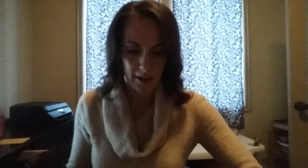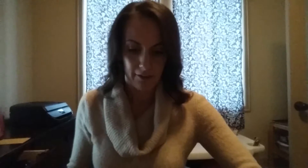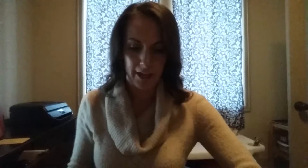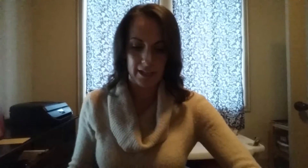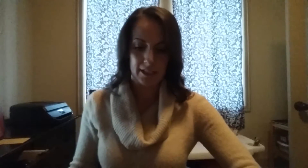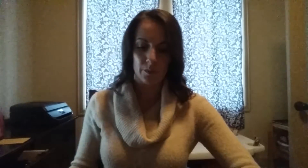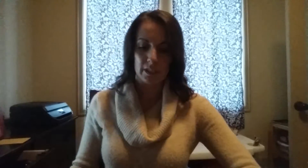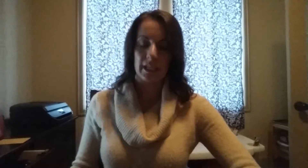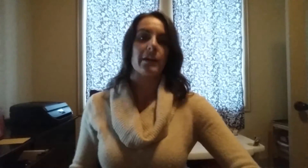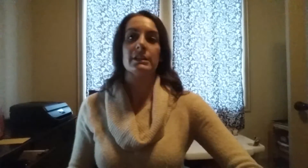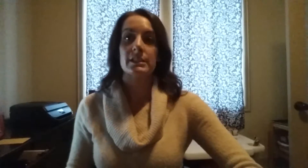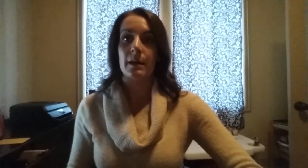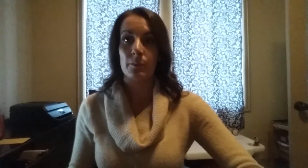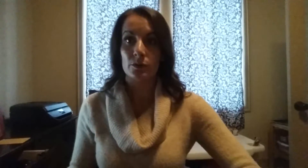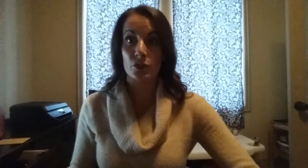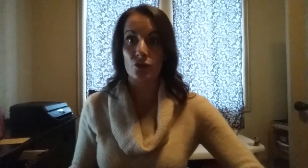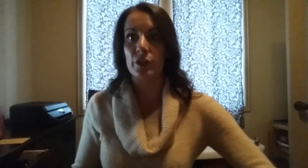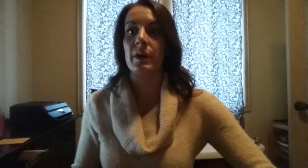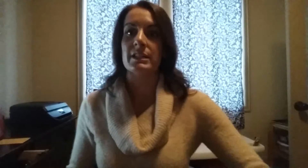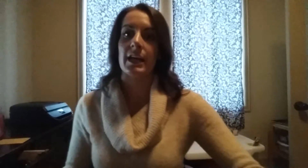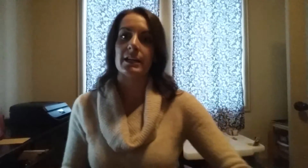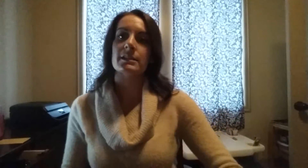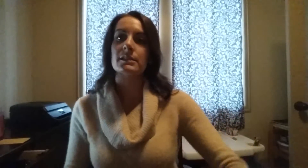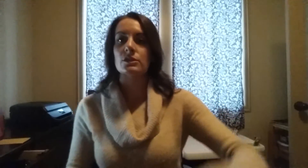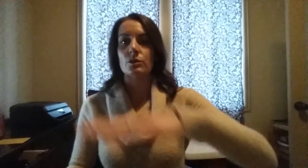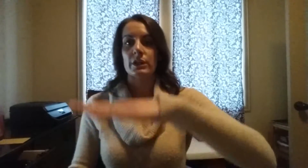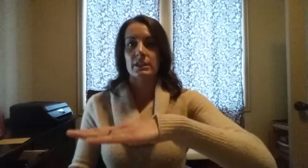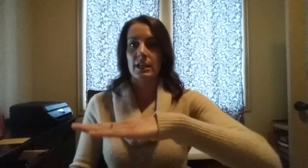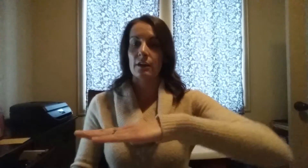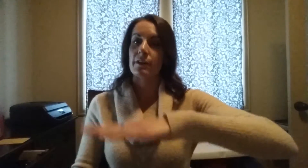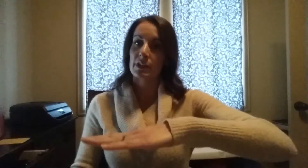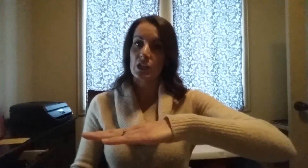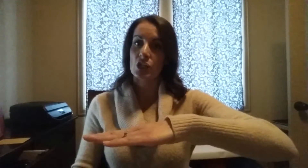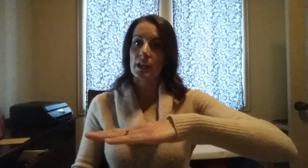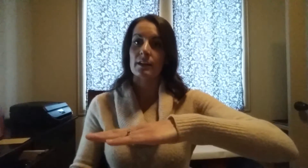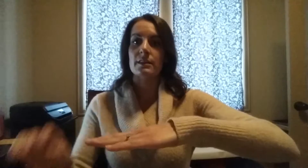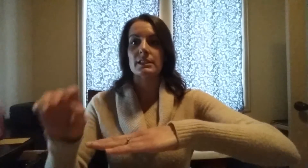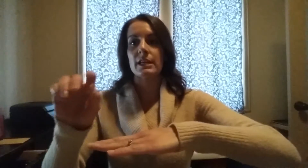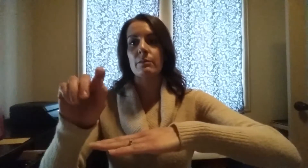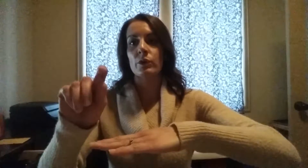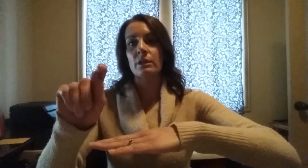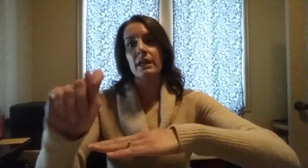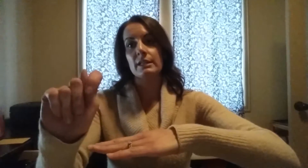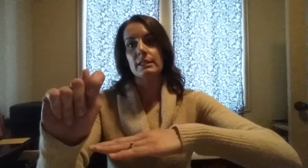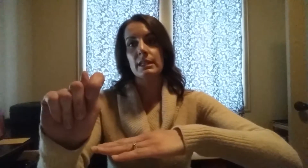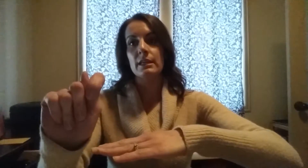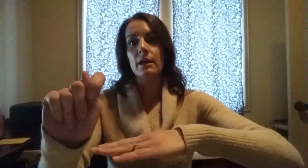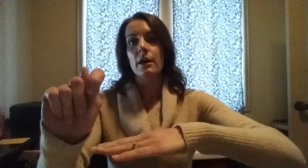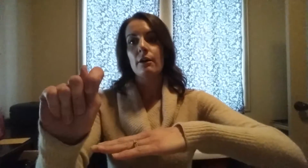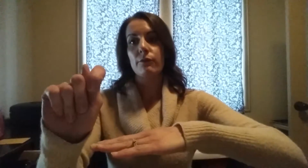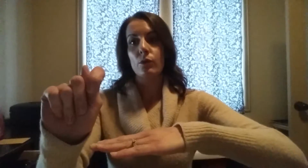All right, next one is Herod's temple destroyed by Titus. So we're going to take our foundation again. This time we're going to make a T